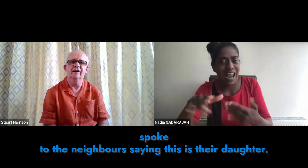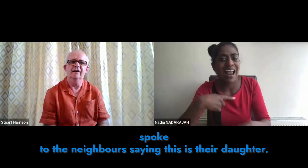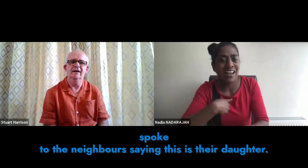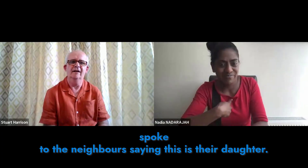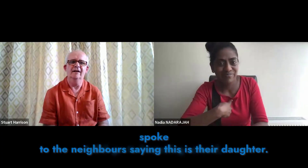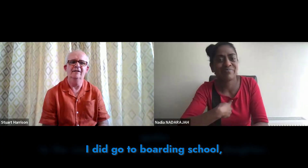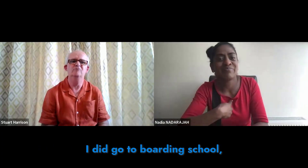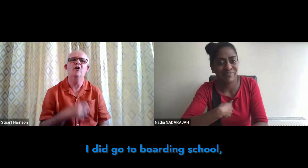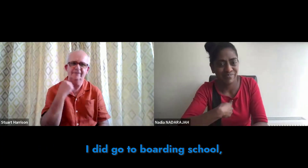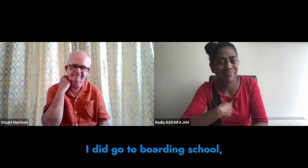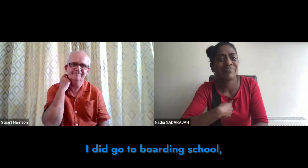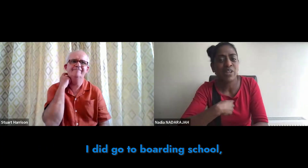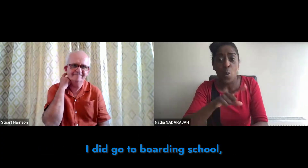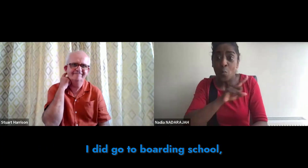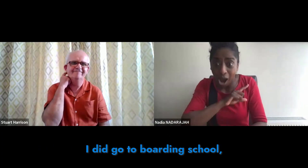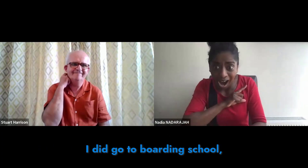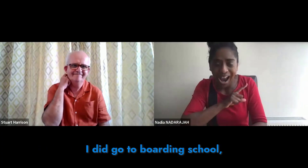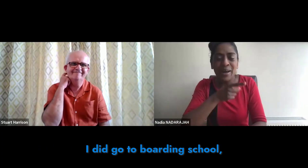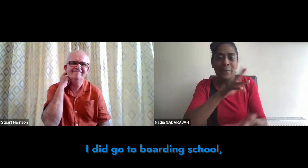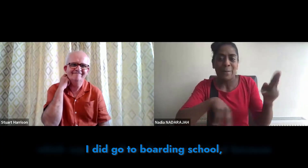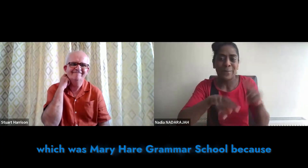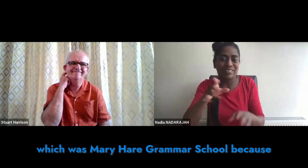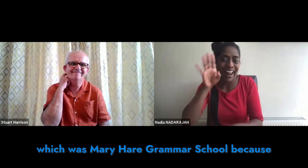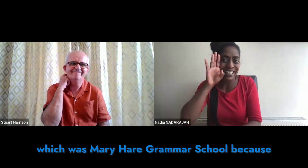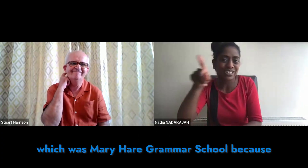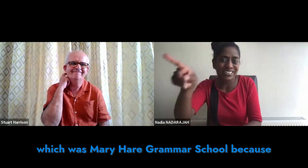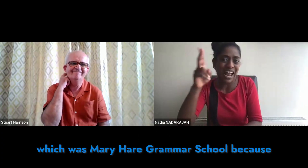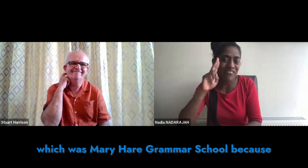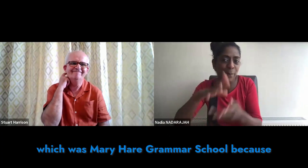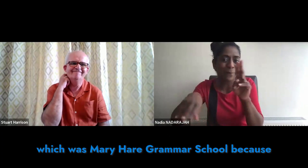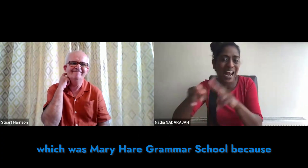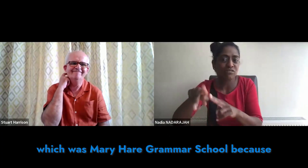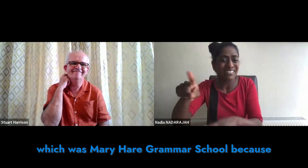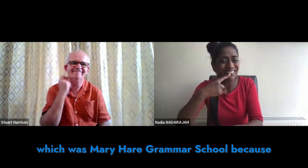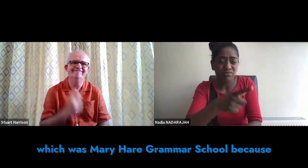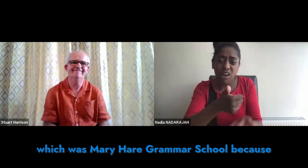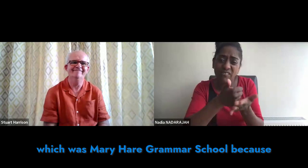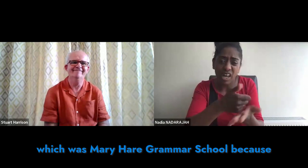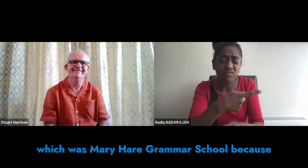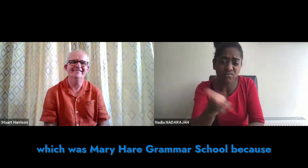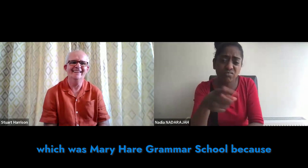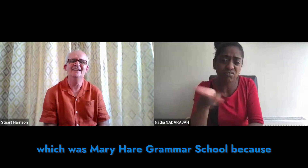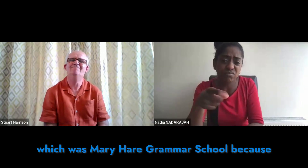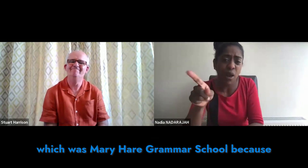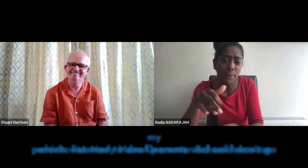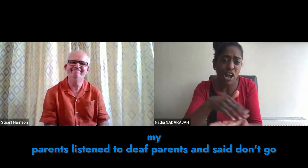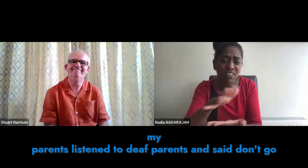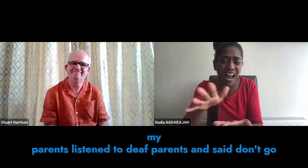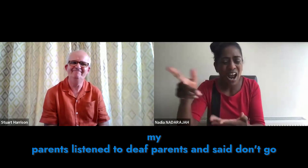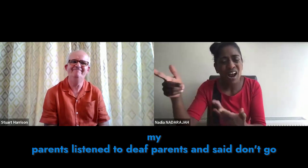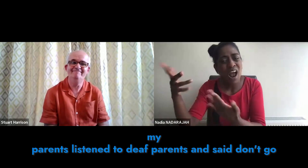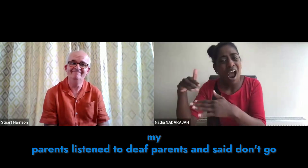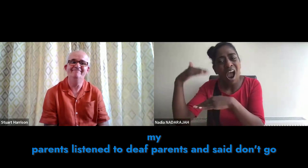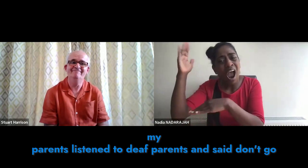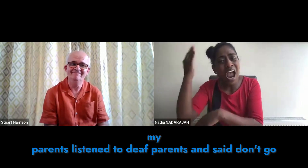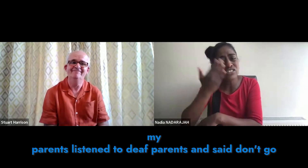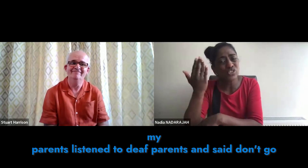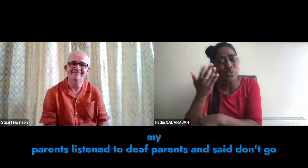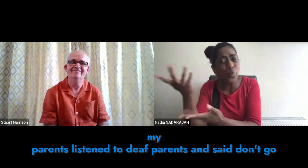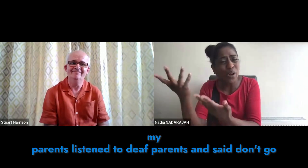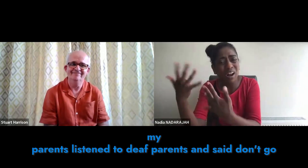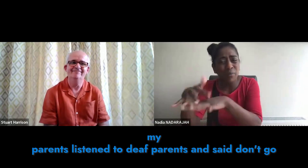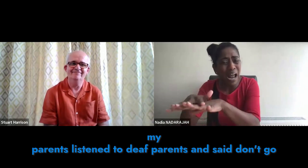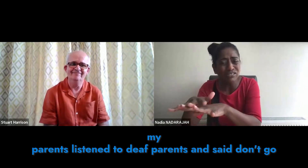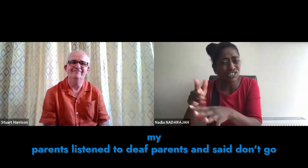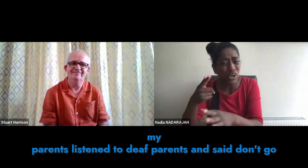is their daughter. I did go to boarding school, of which was Mary Hare Grammar School, because my parents